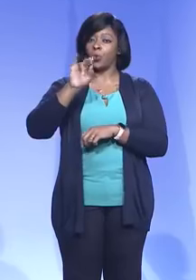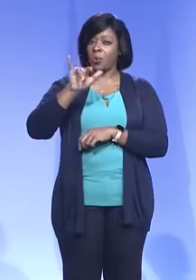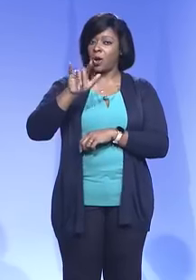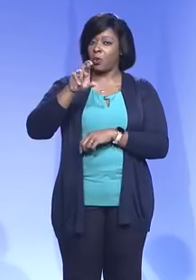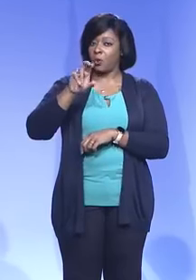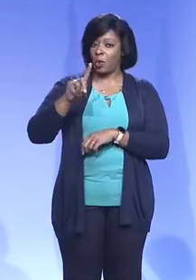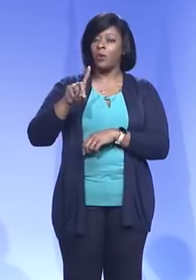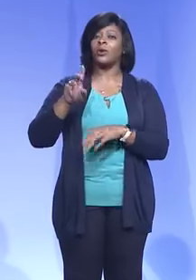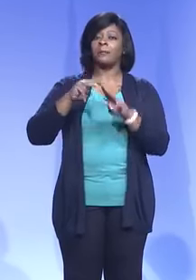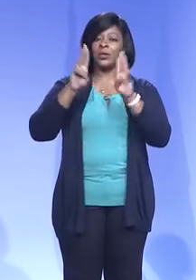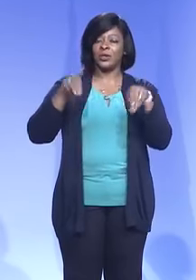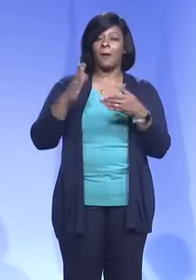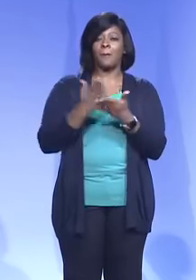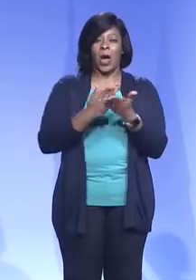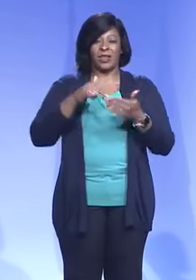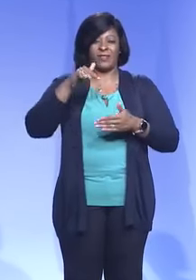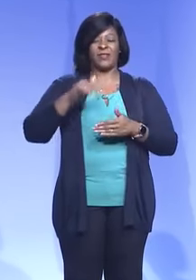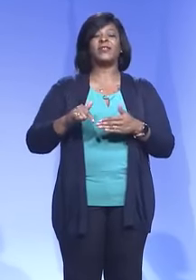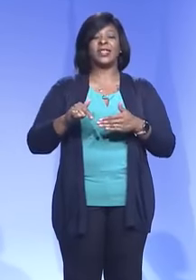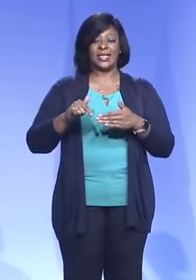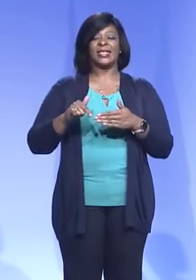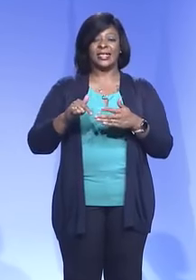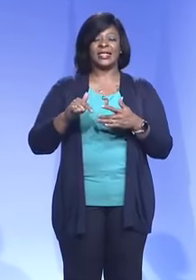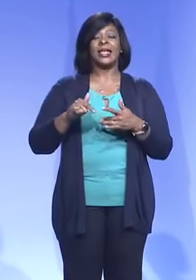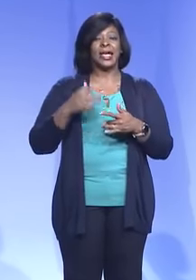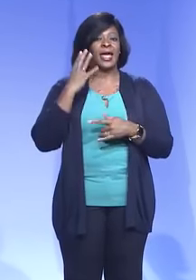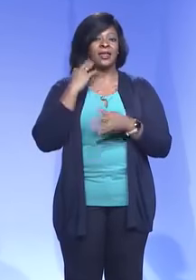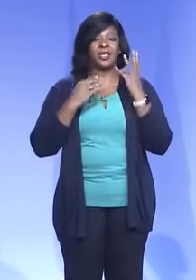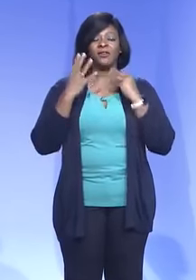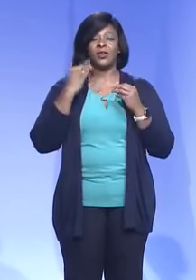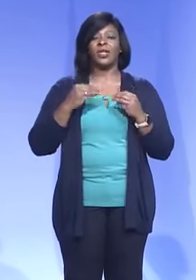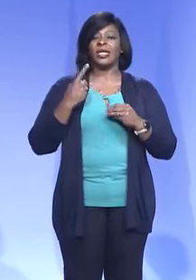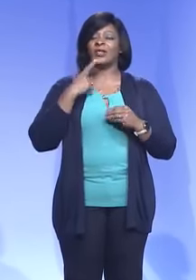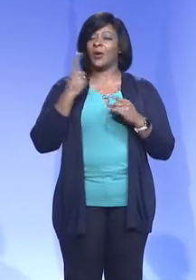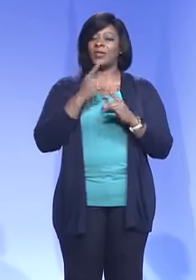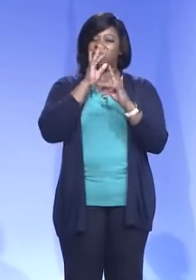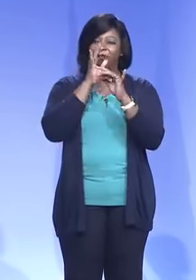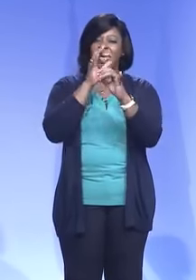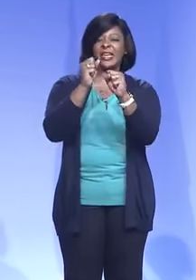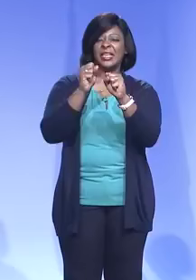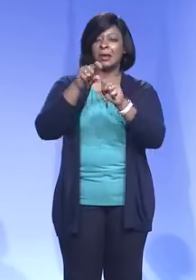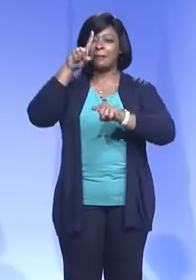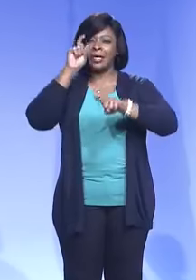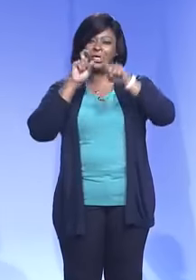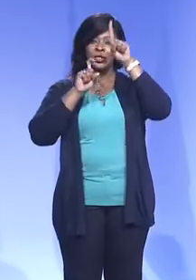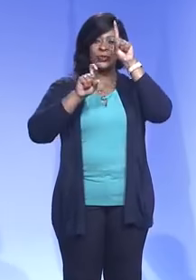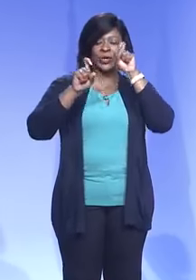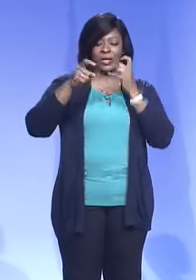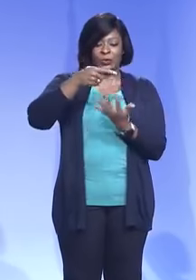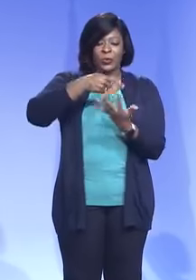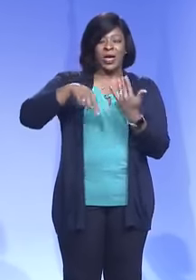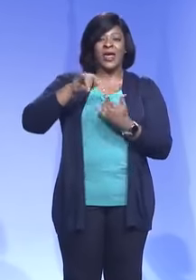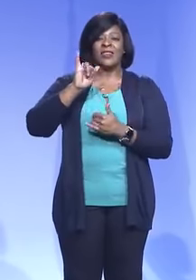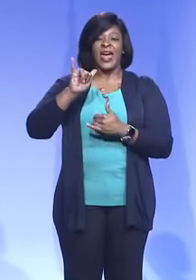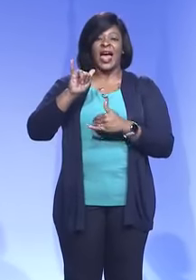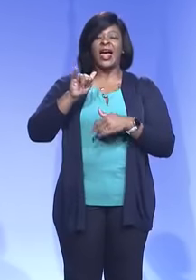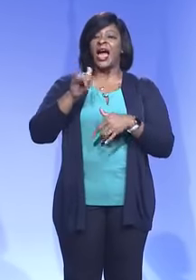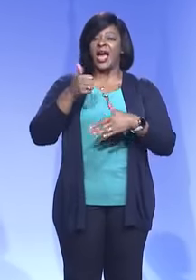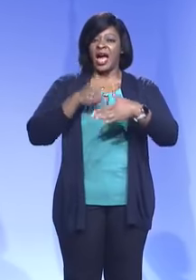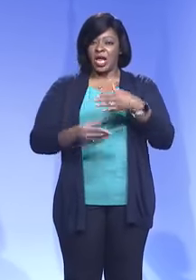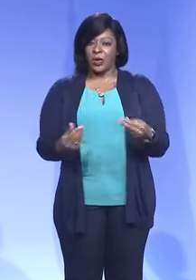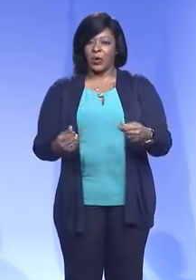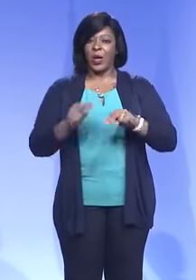endeavor. There's always been a lot of fascination and mystery surrounding the Underground Railroad